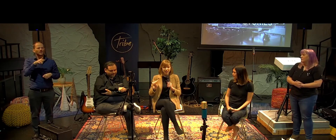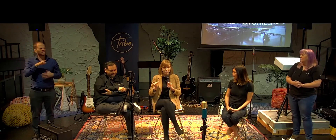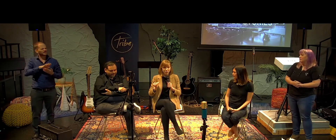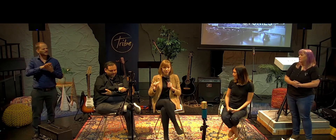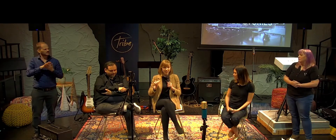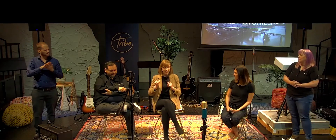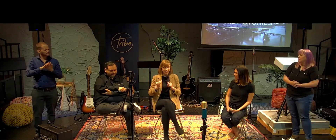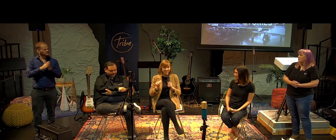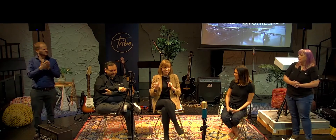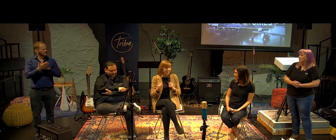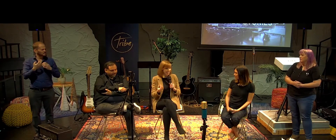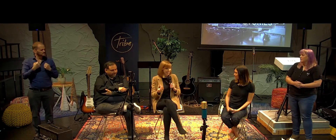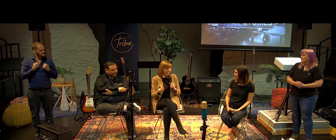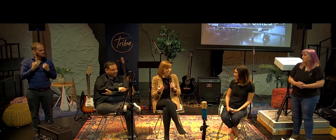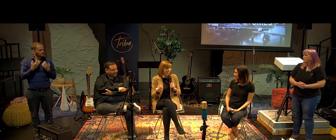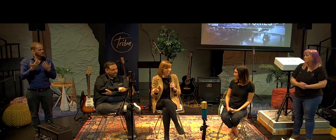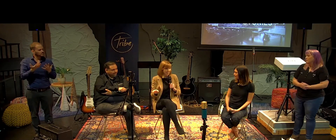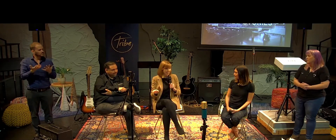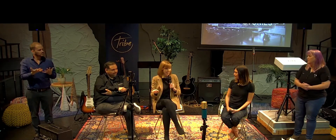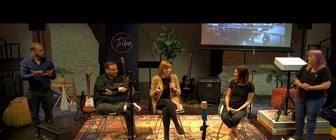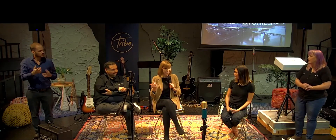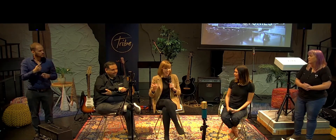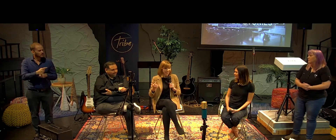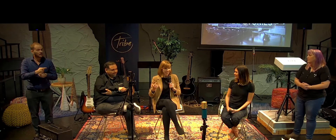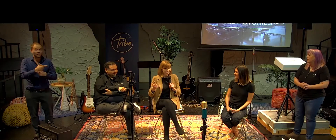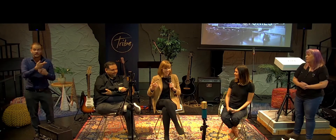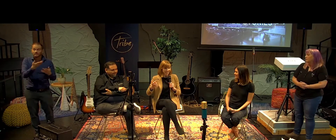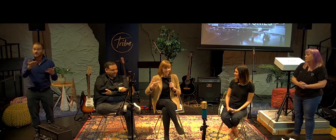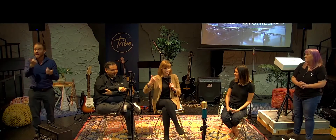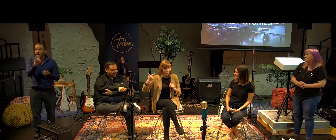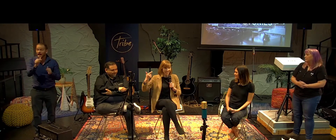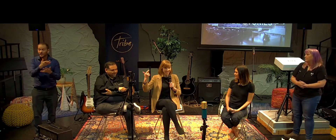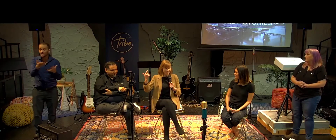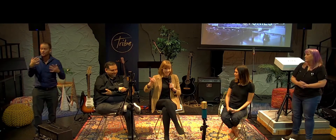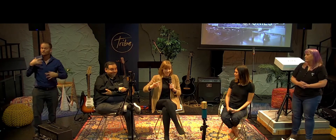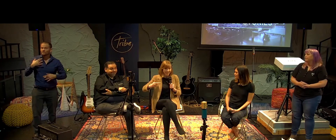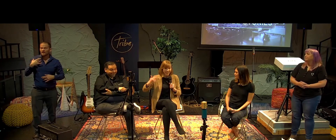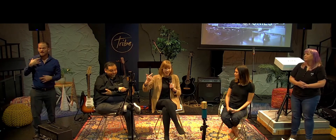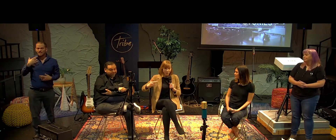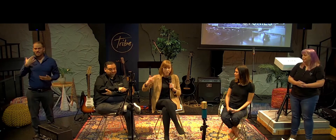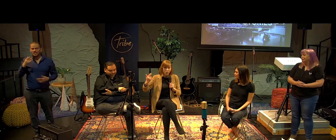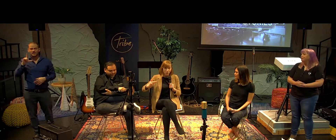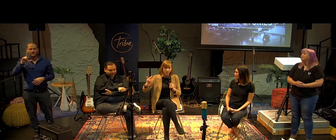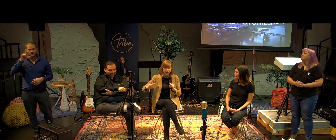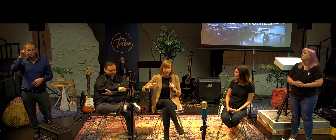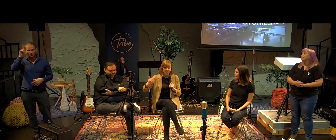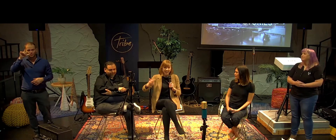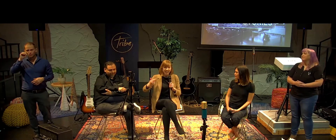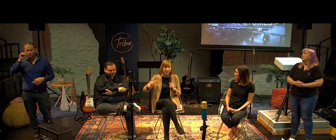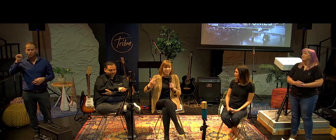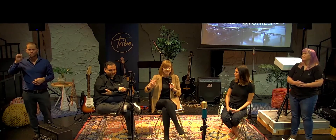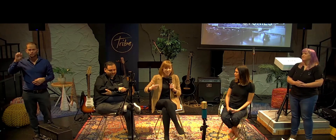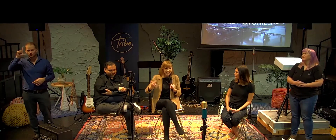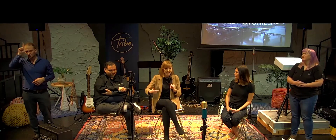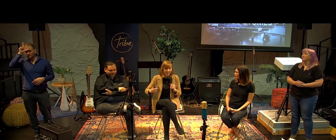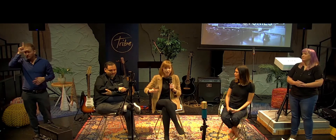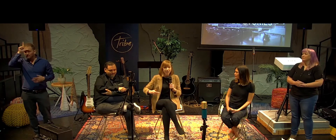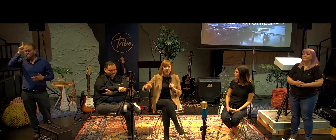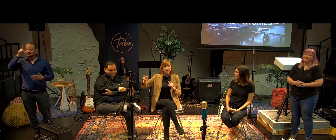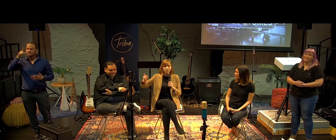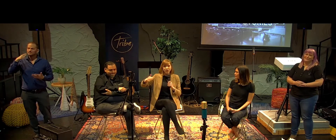And after a while, has anyone felt like a loser? Like, why are these thoughts just continuing to hound me all the time and I cannot defeat